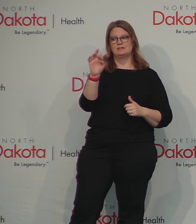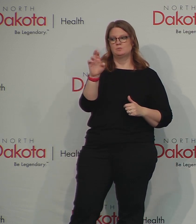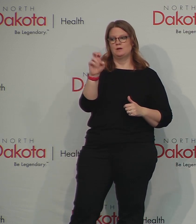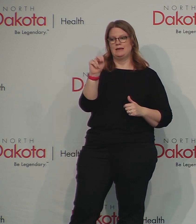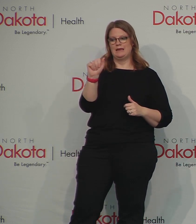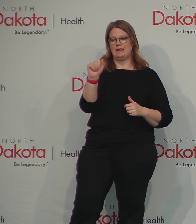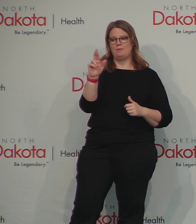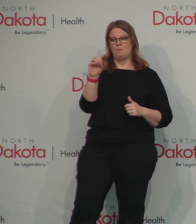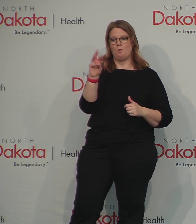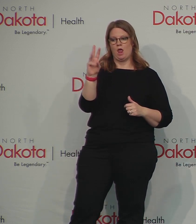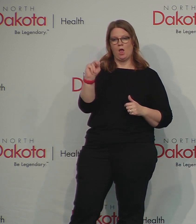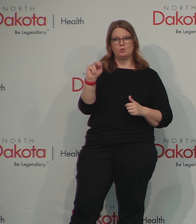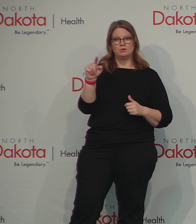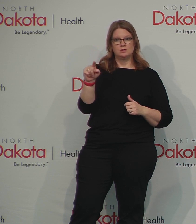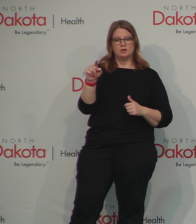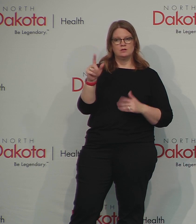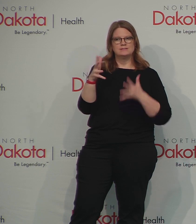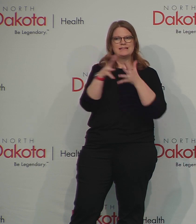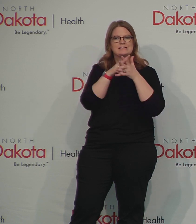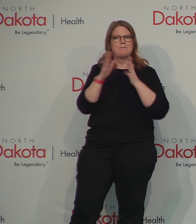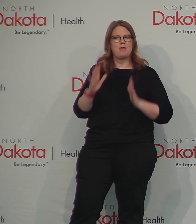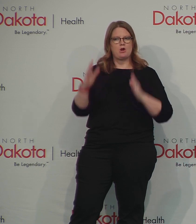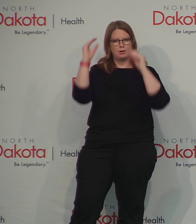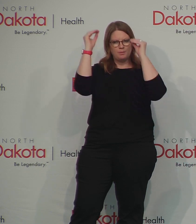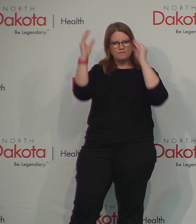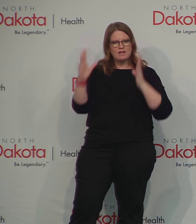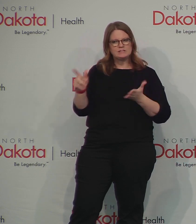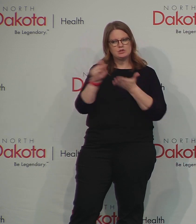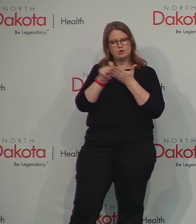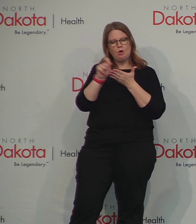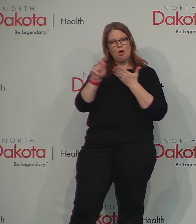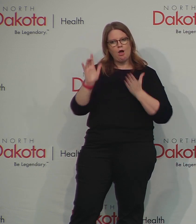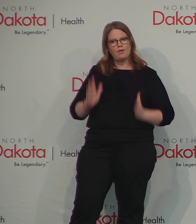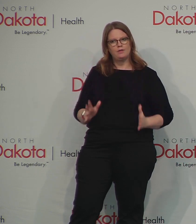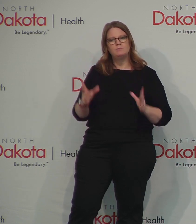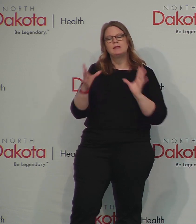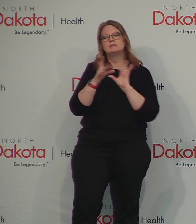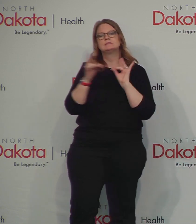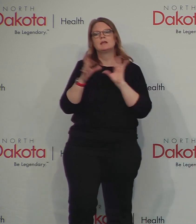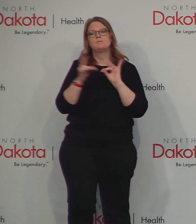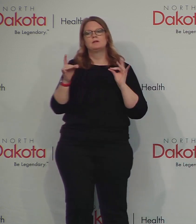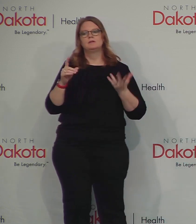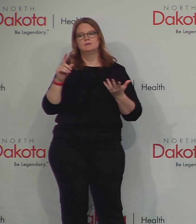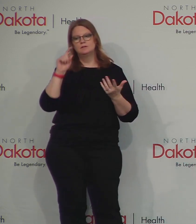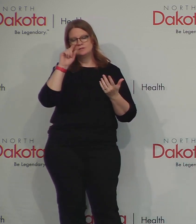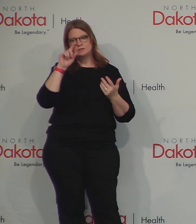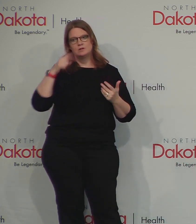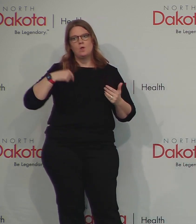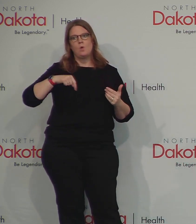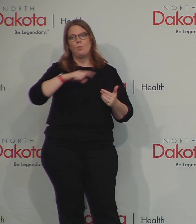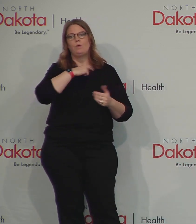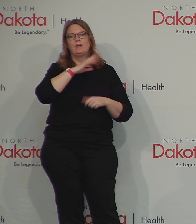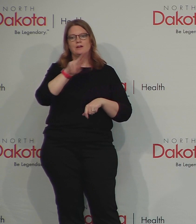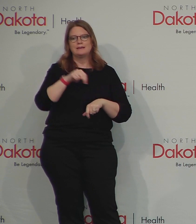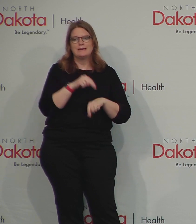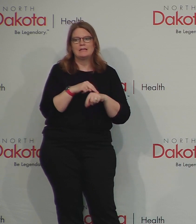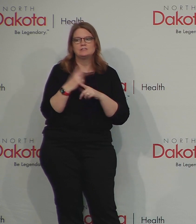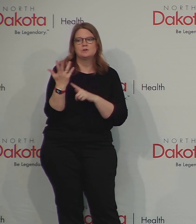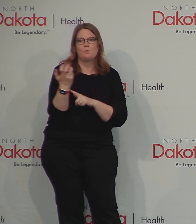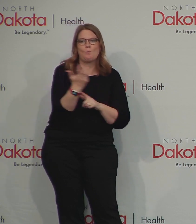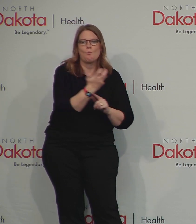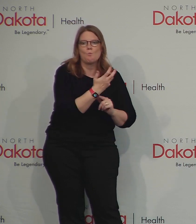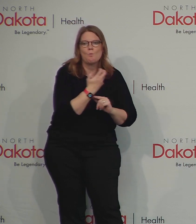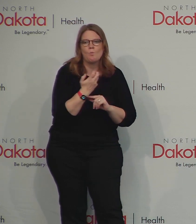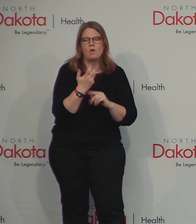Brown, who's an American professor and author, made the statement that said, "We are a nation hungry for more